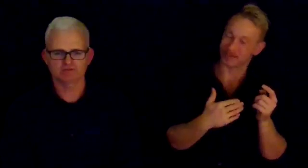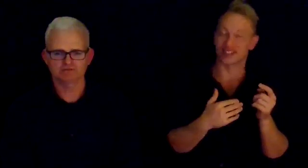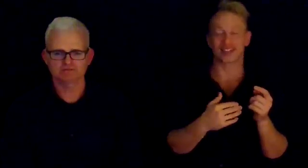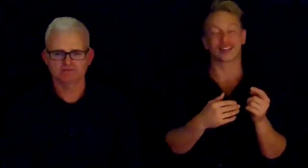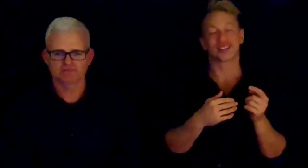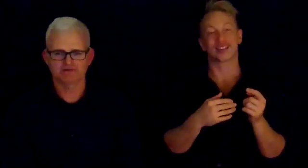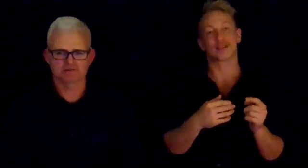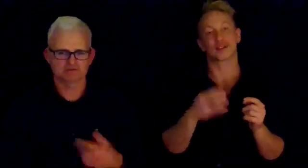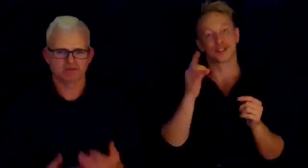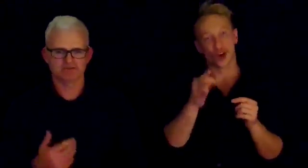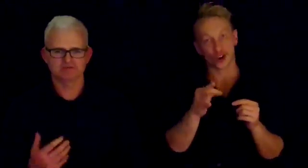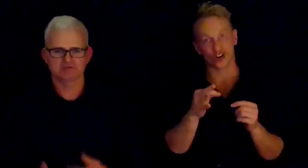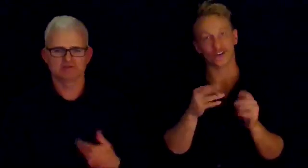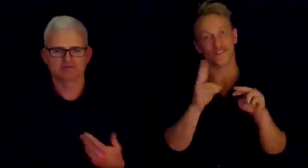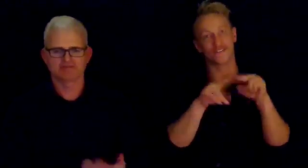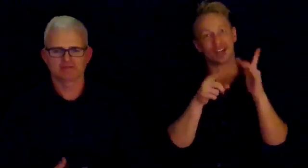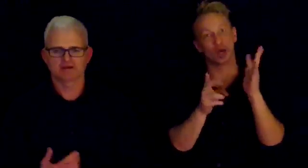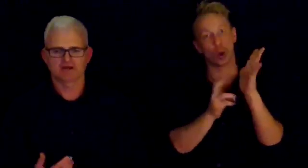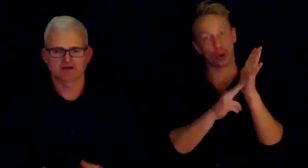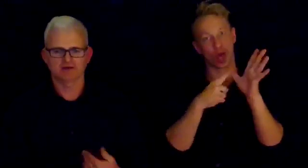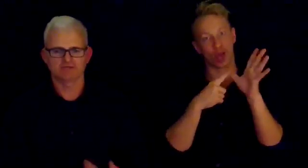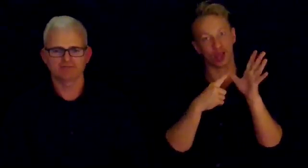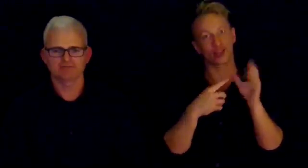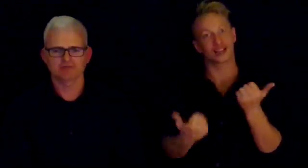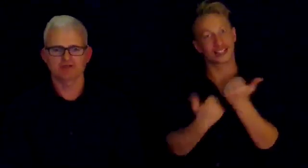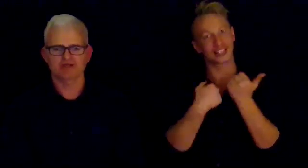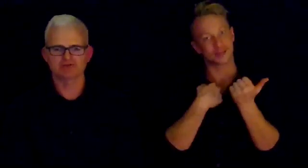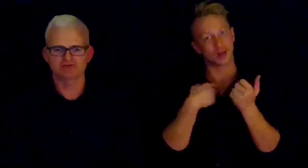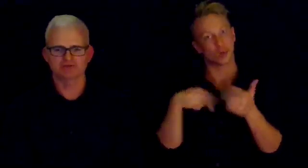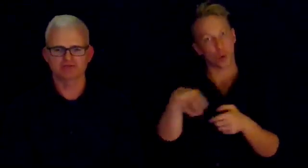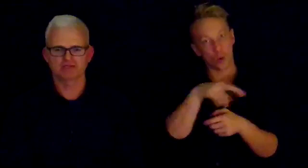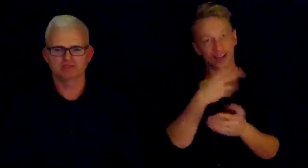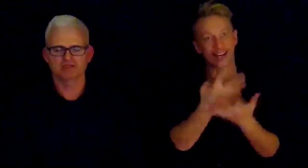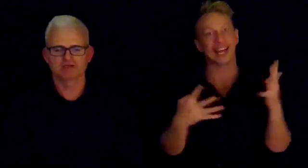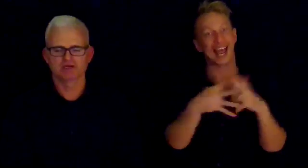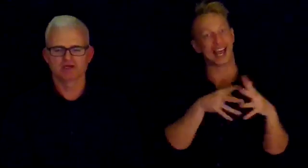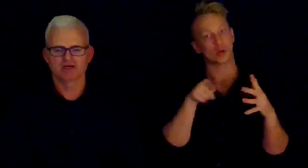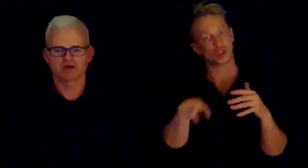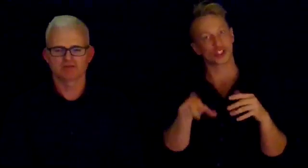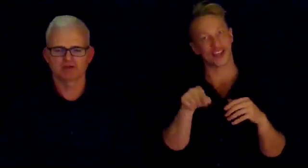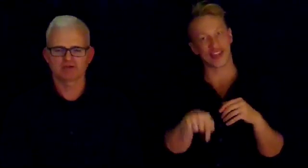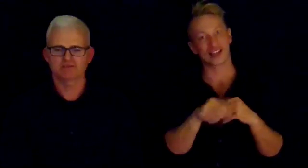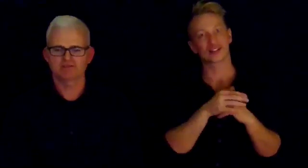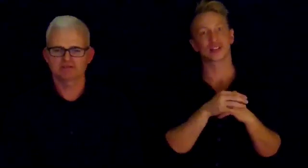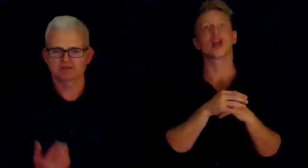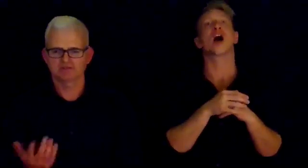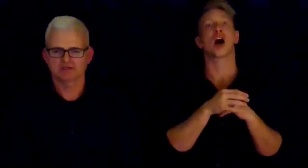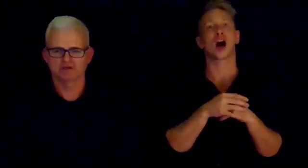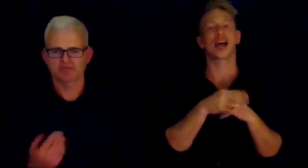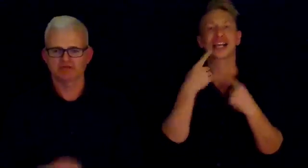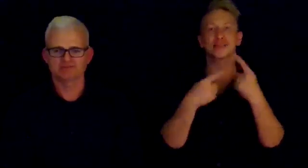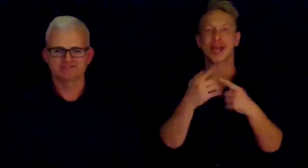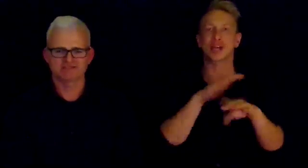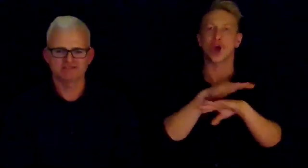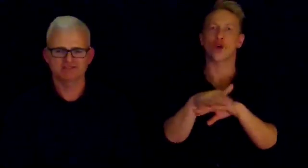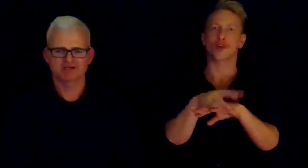walking around. And I explained the implications of being night blind and